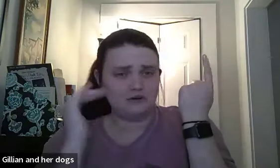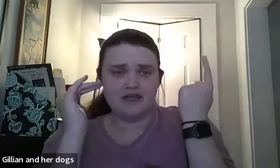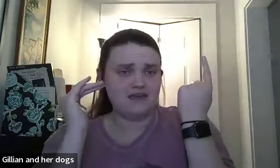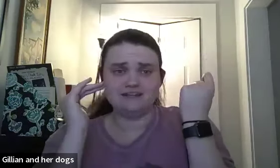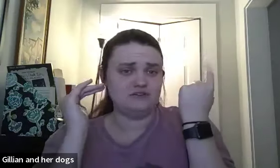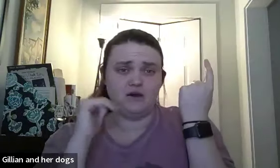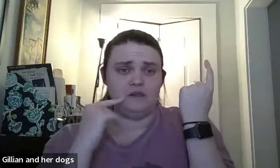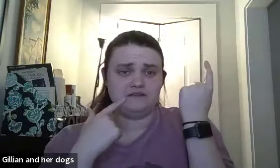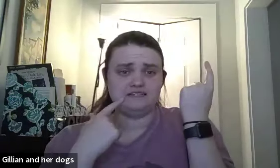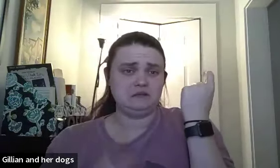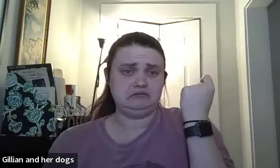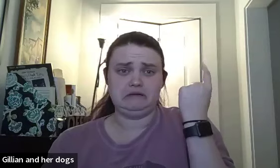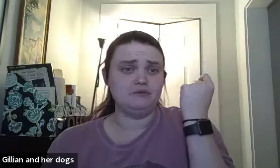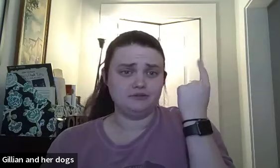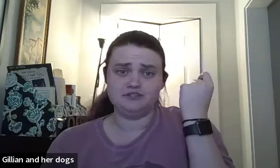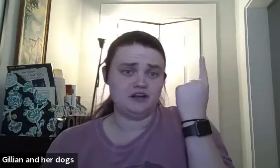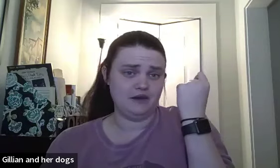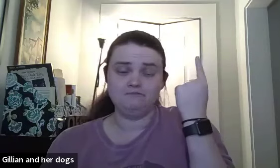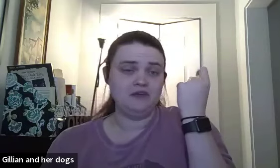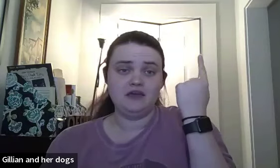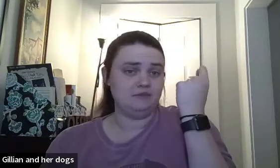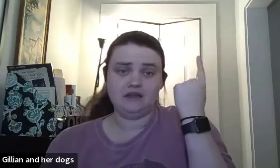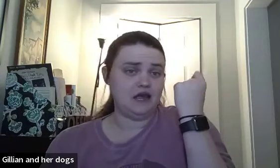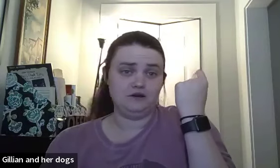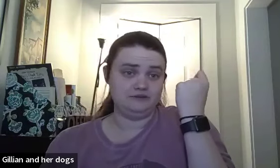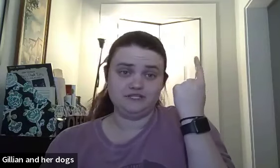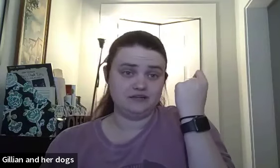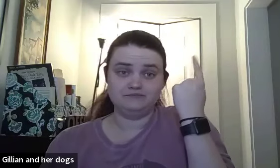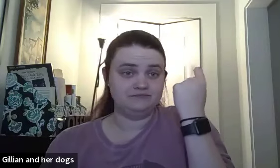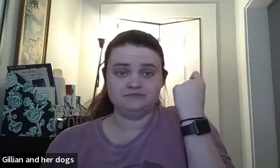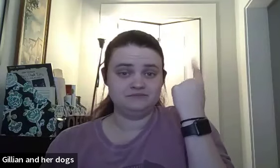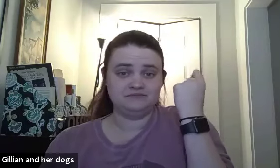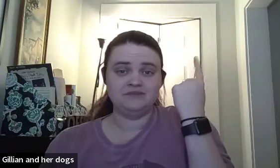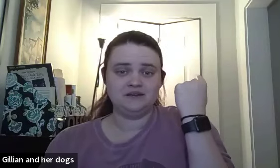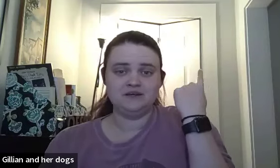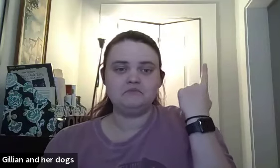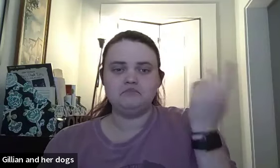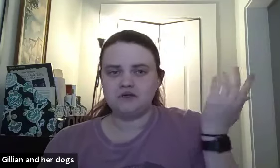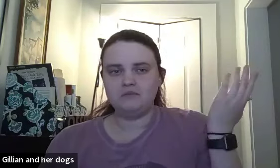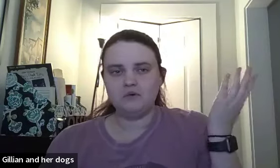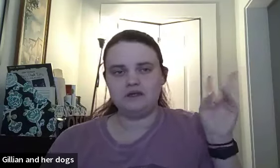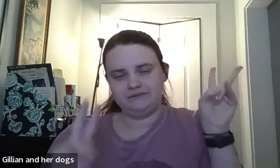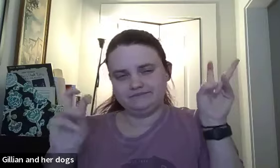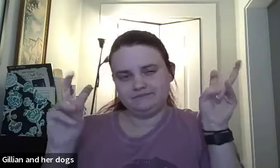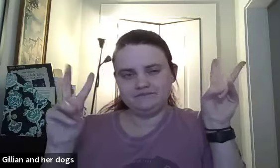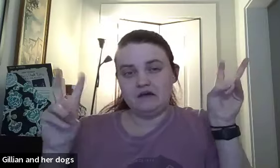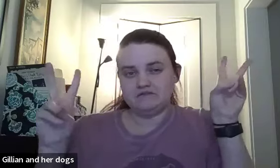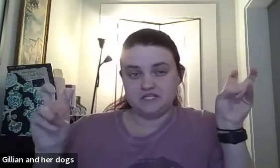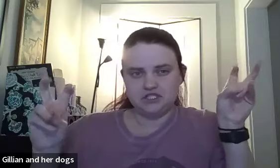their head and do that whole like face of like, I don't know what you're talking about, and be like, I don't understand. But the more like